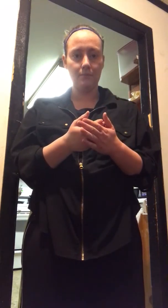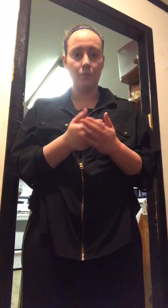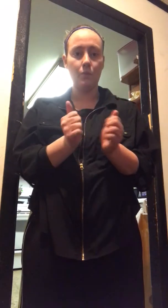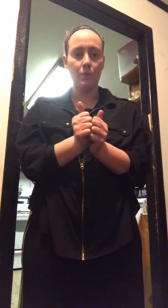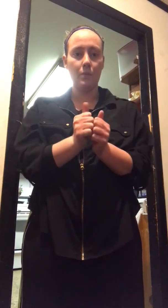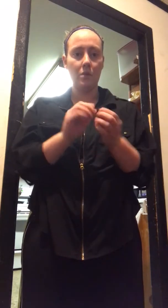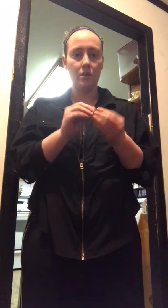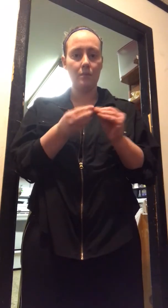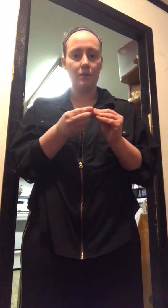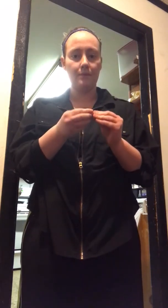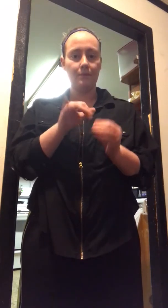Isotopes